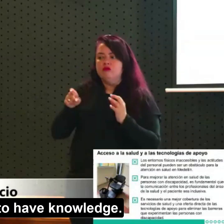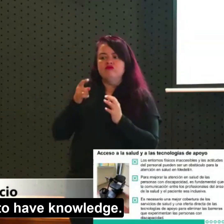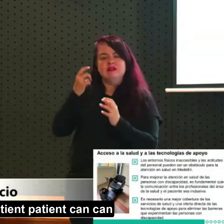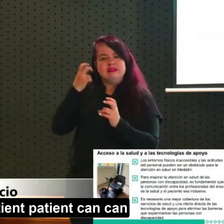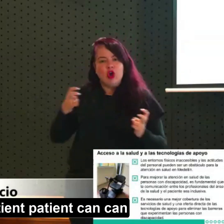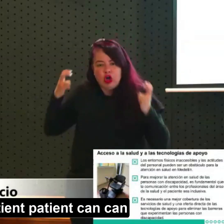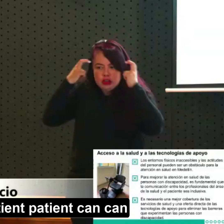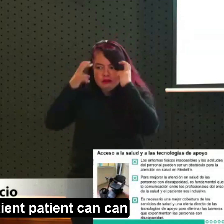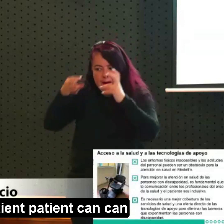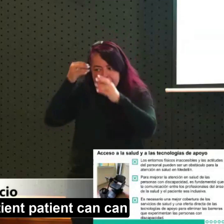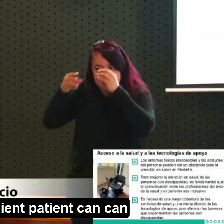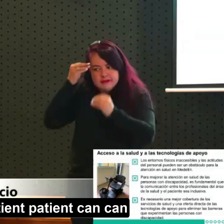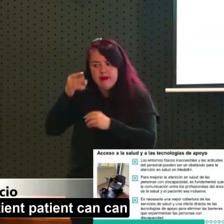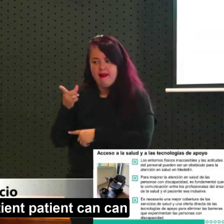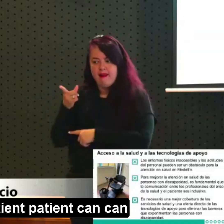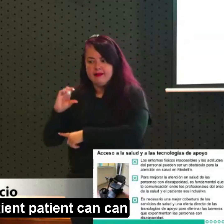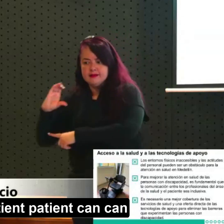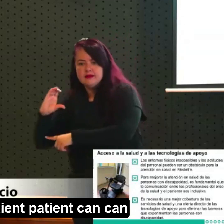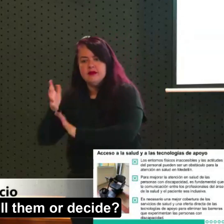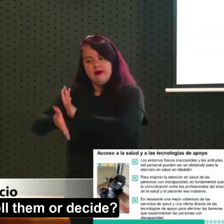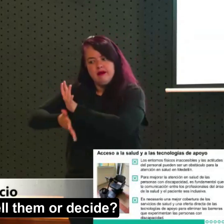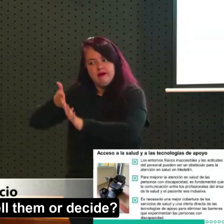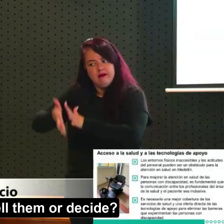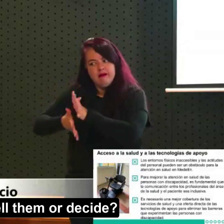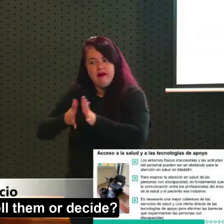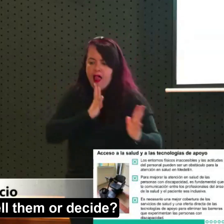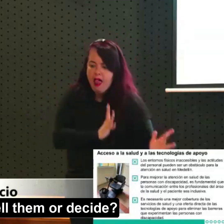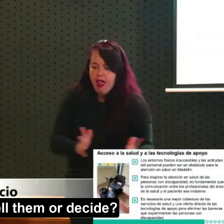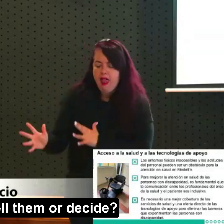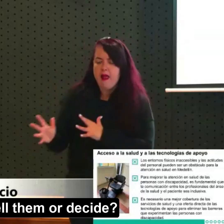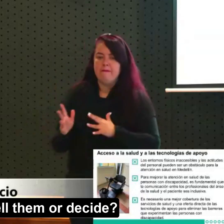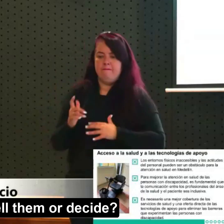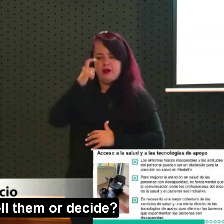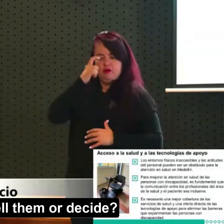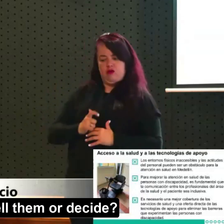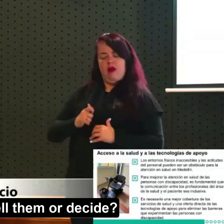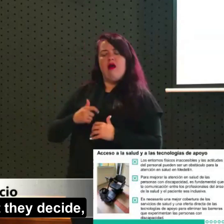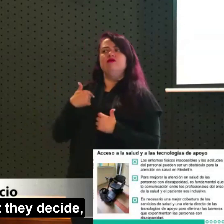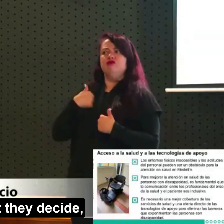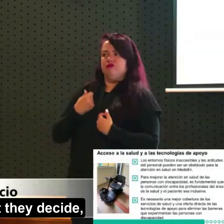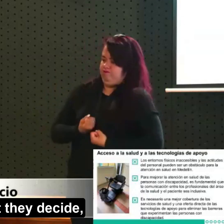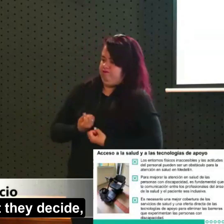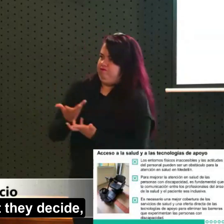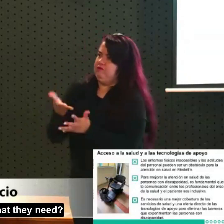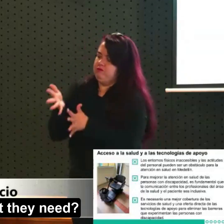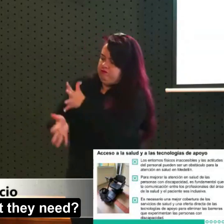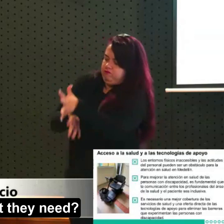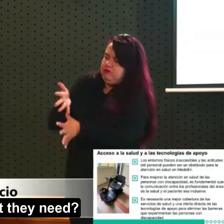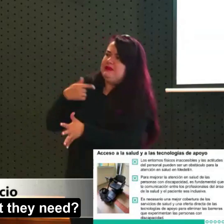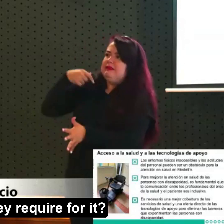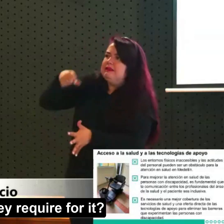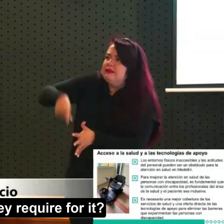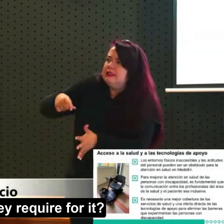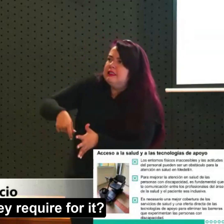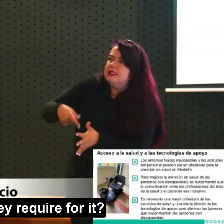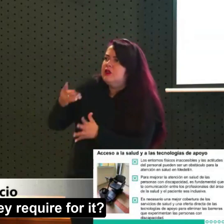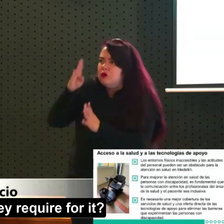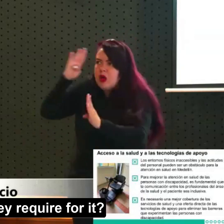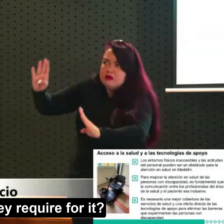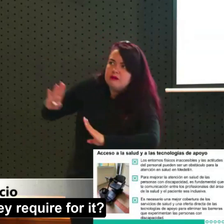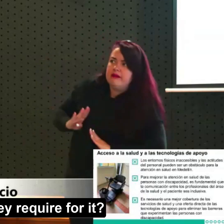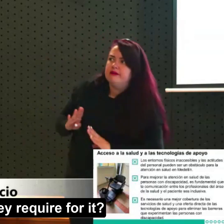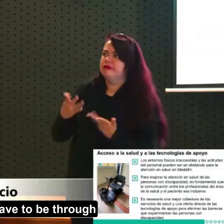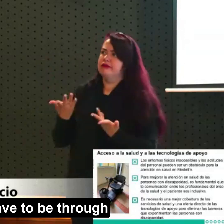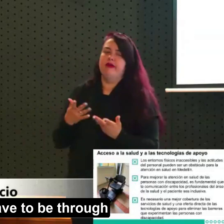have knowledge that the patient can to tell them or decide what they need, what they